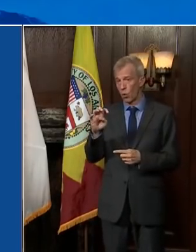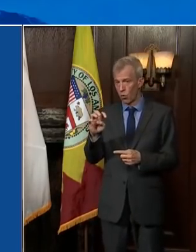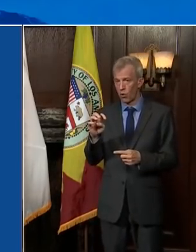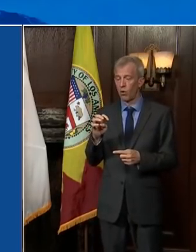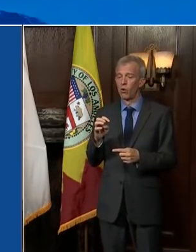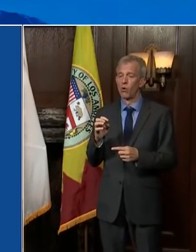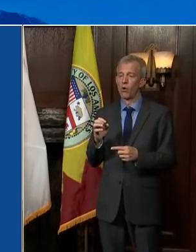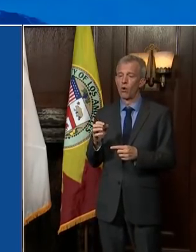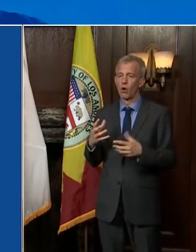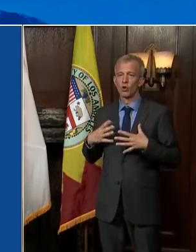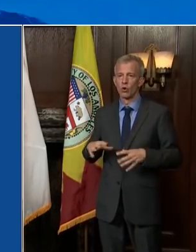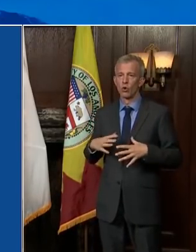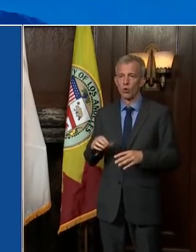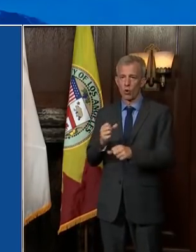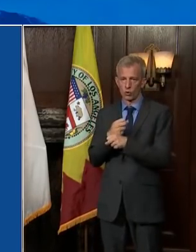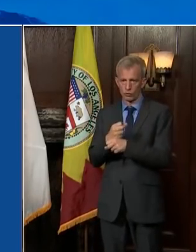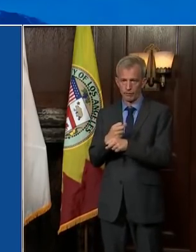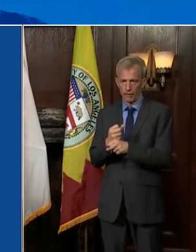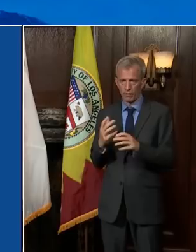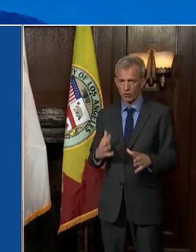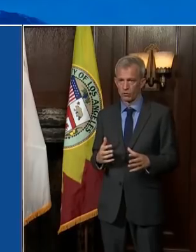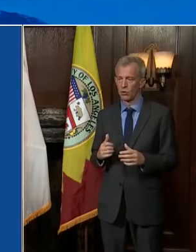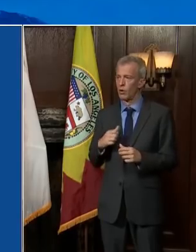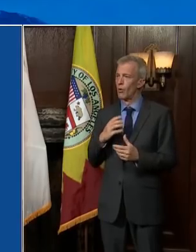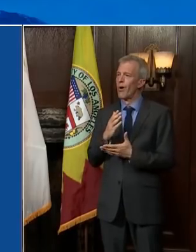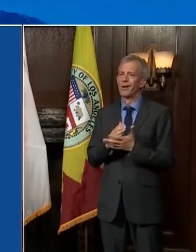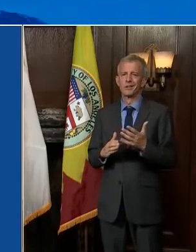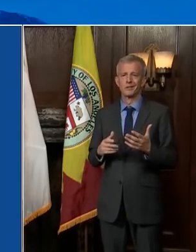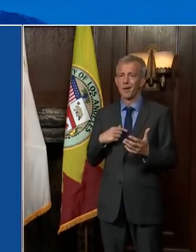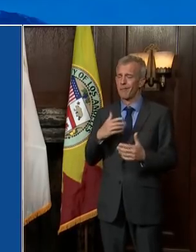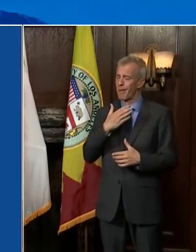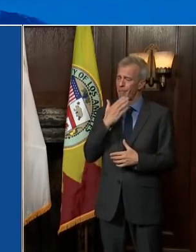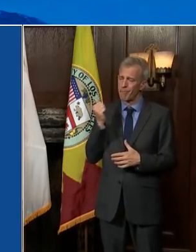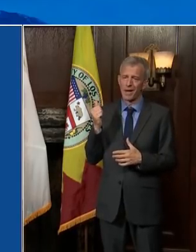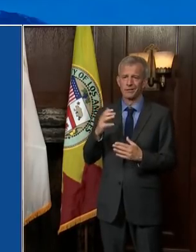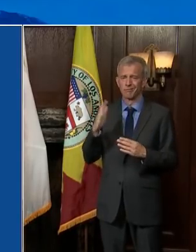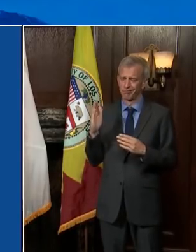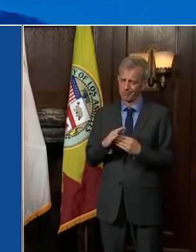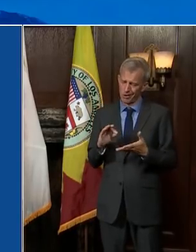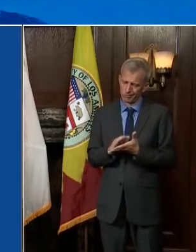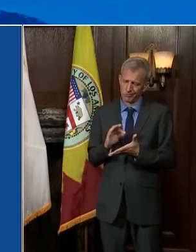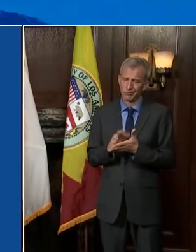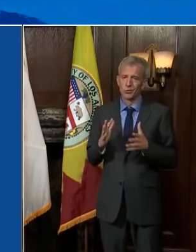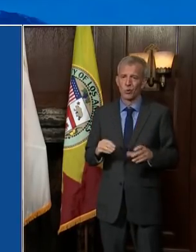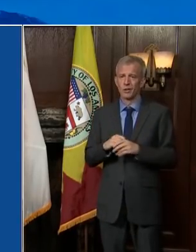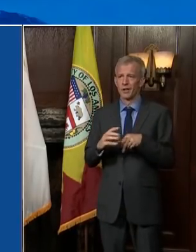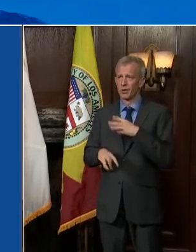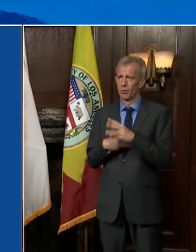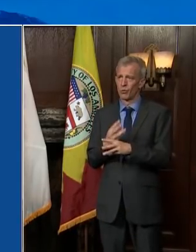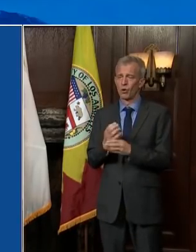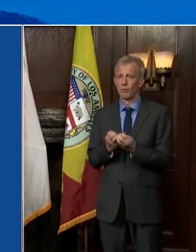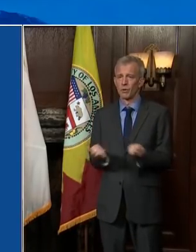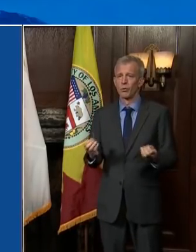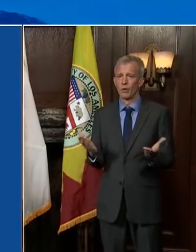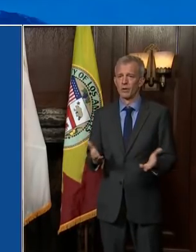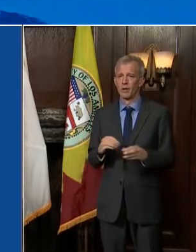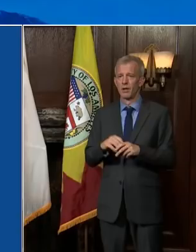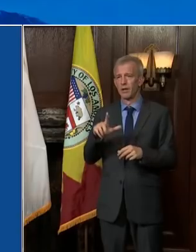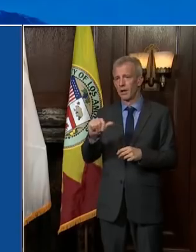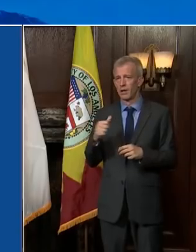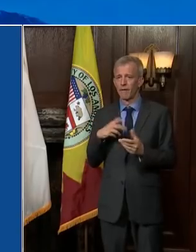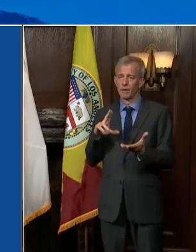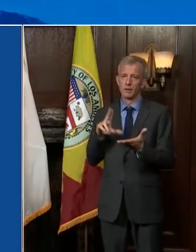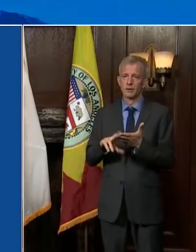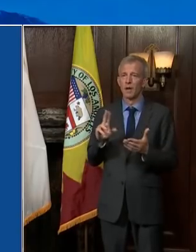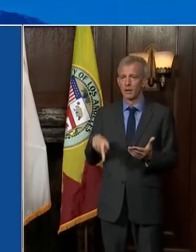and apparel manufacturers with some of the greatest sewers in the world and the equipment right here in LA have signed up